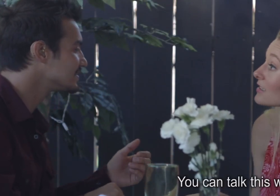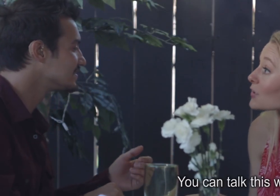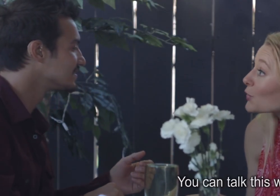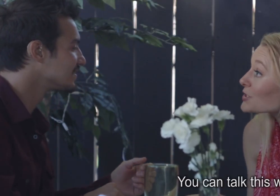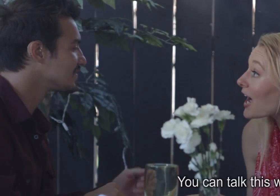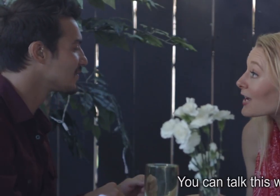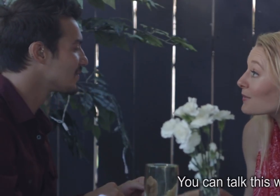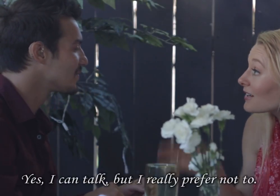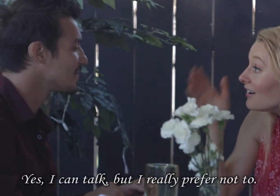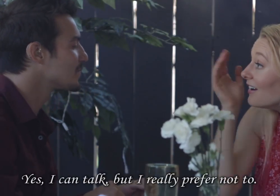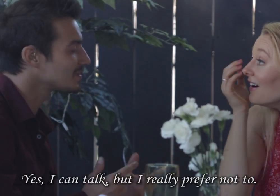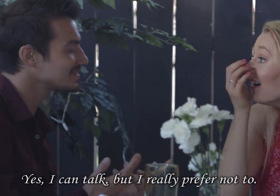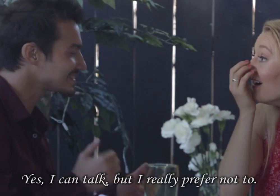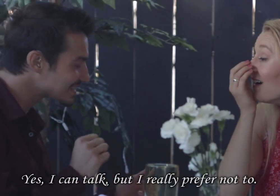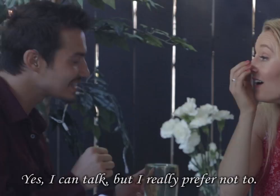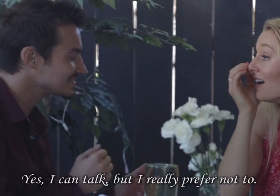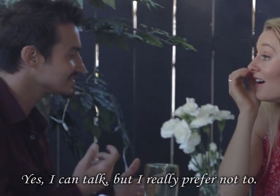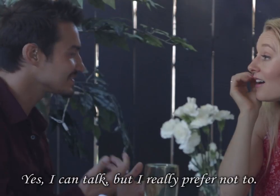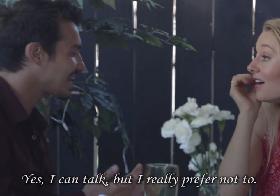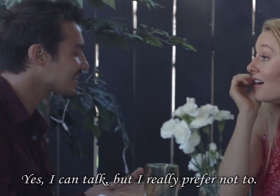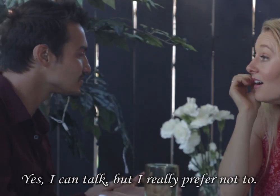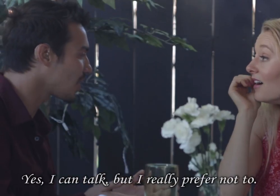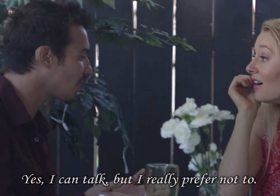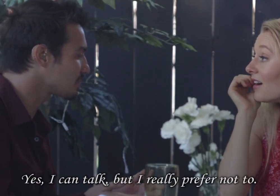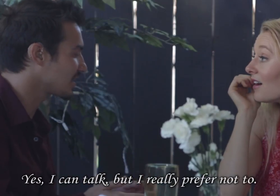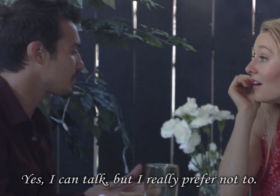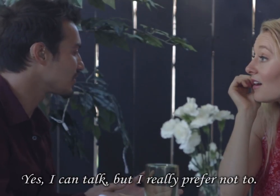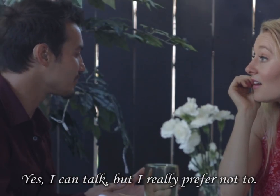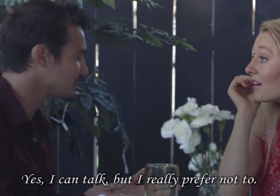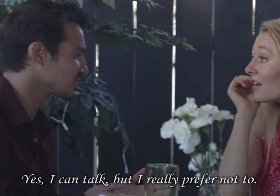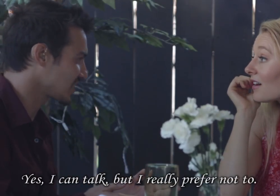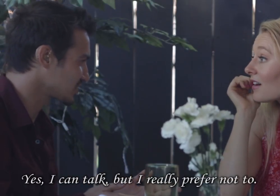this whole time? Well, yeah, I can talk, but I would prefer not to.